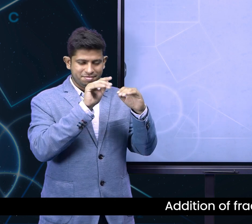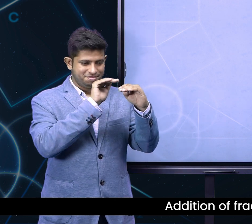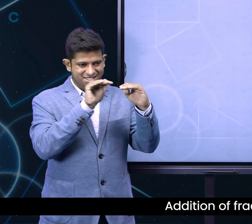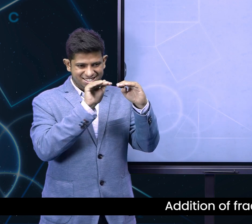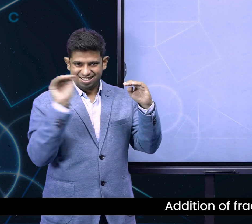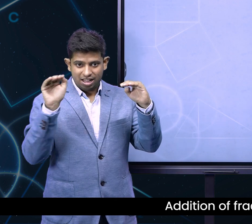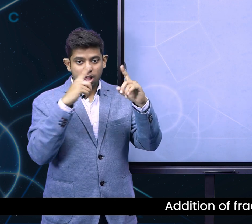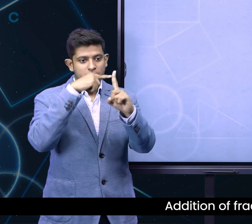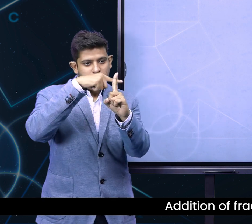addition of fractions,